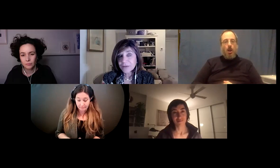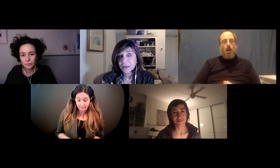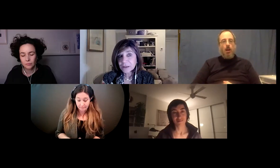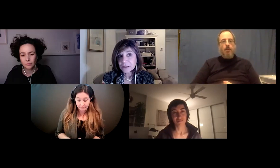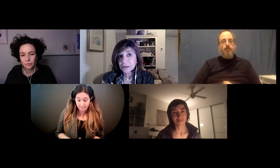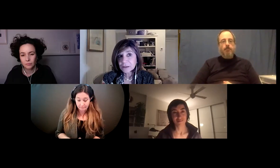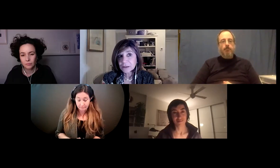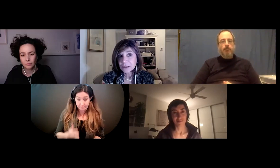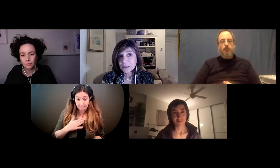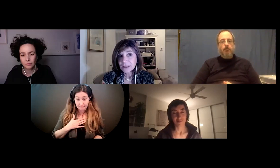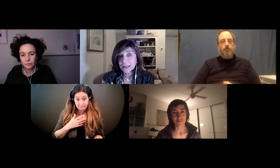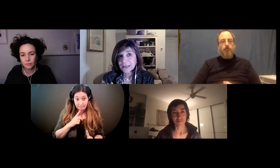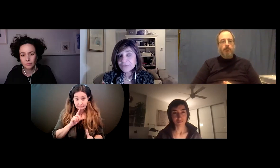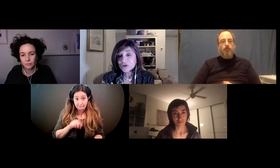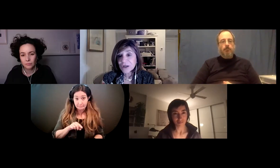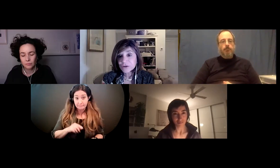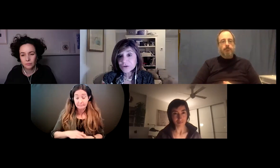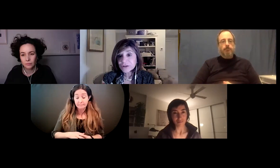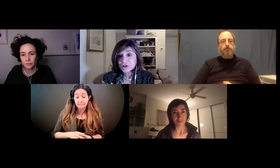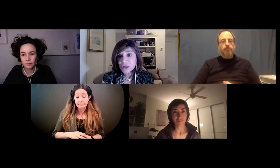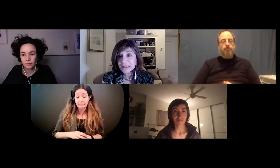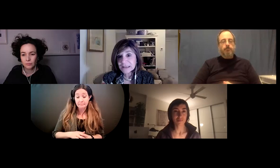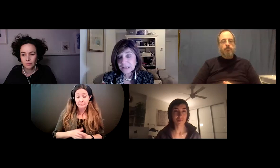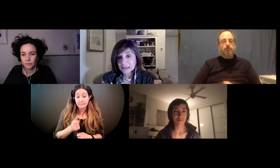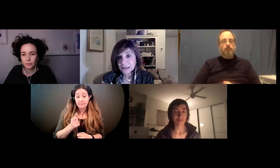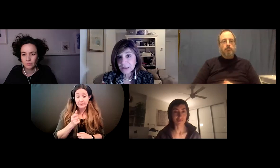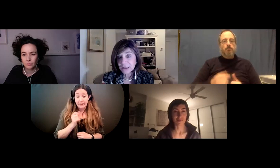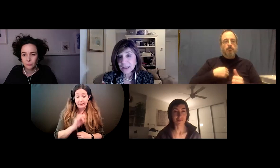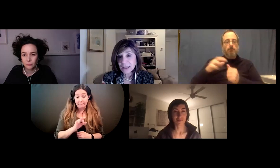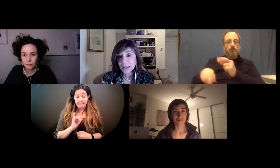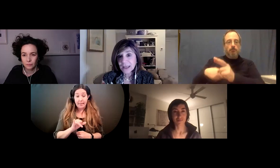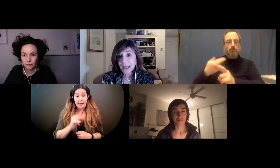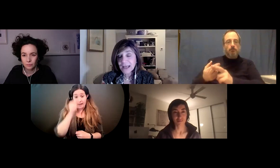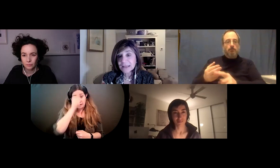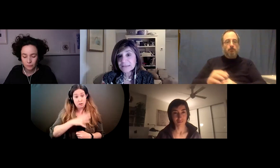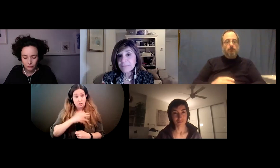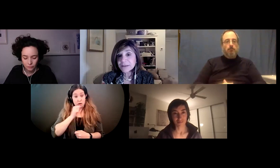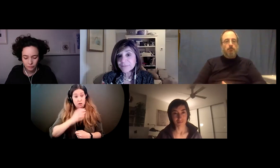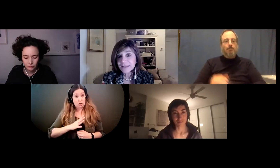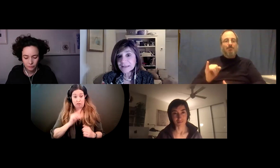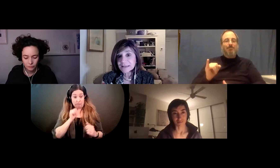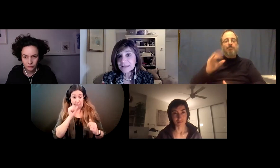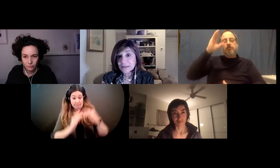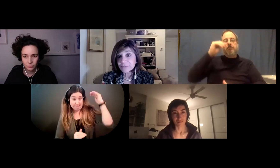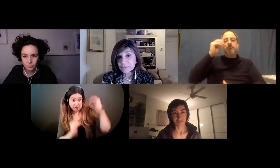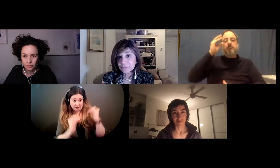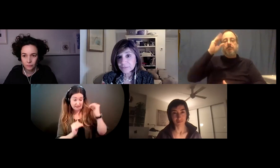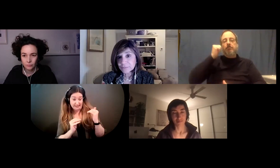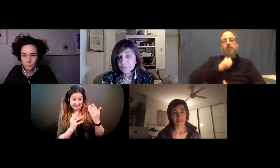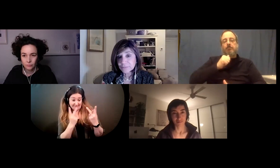I think if the gender injustice has manifested